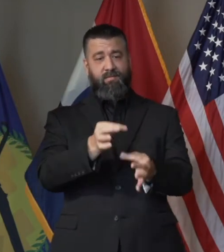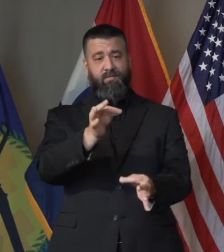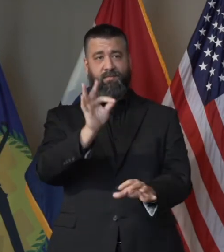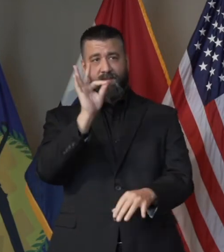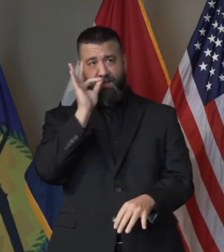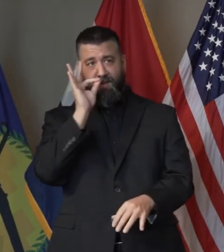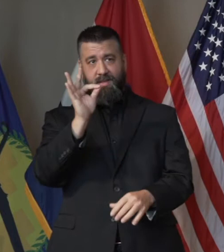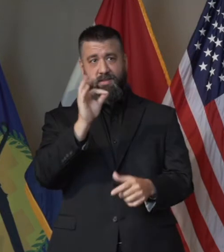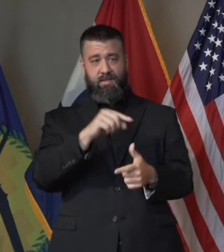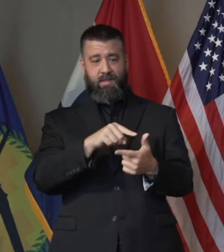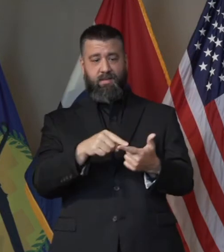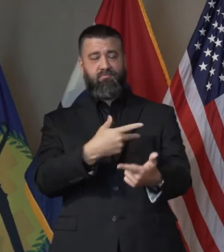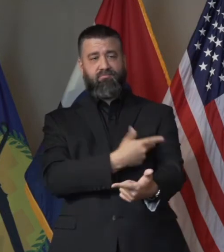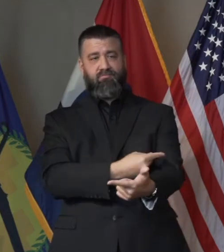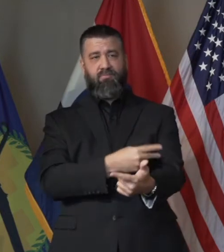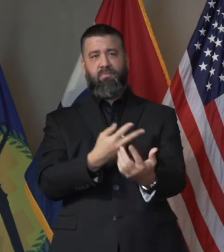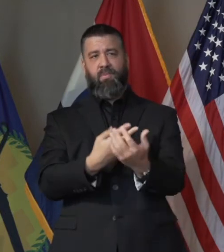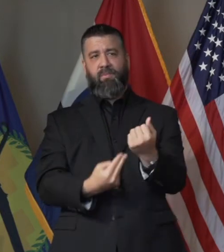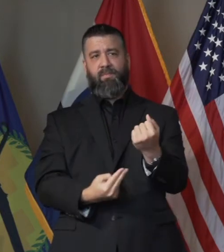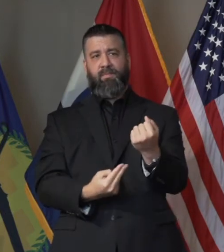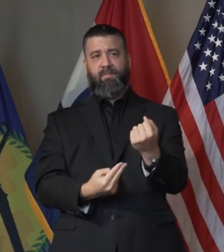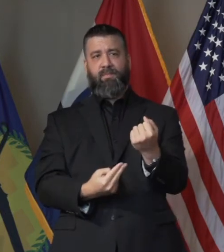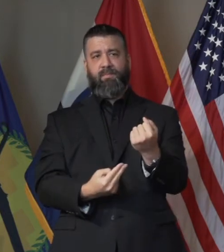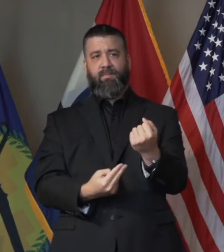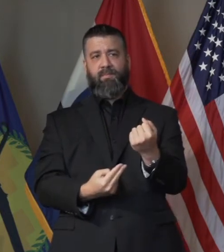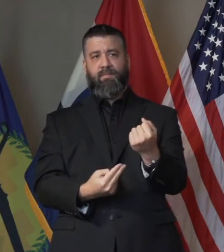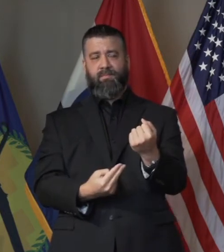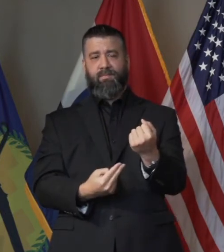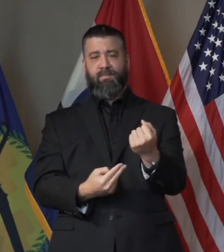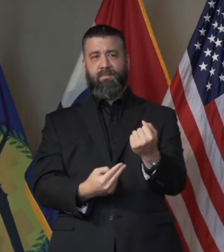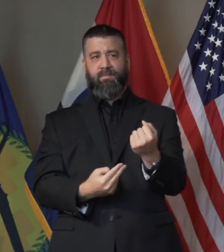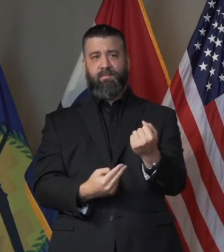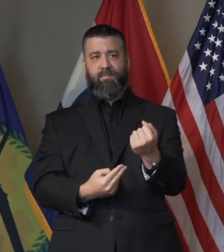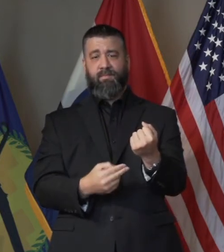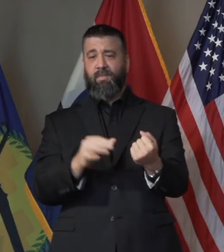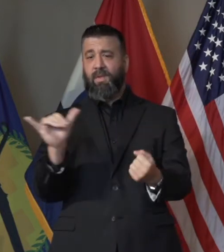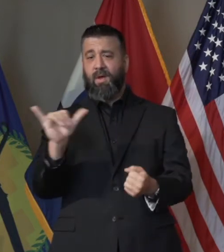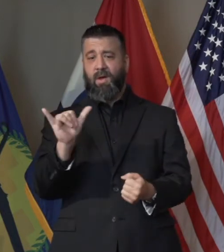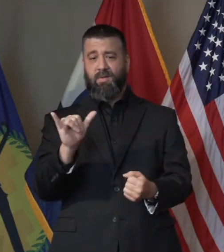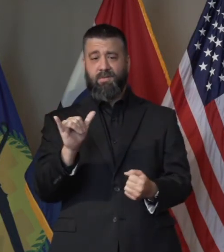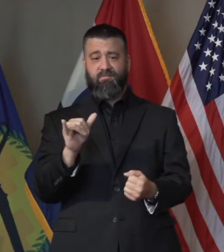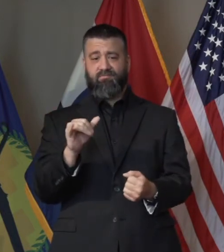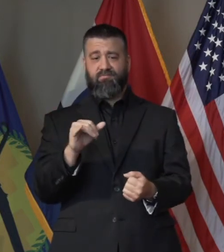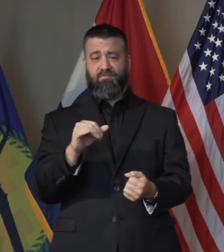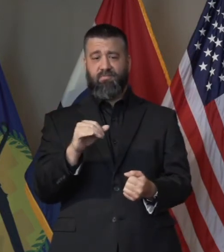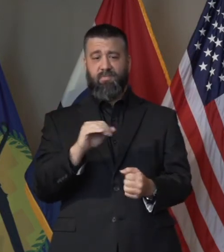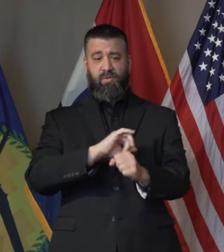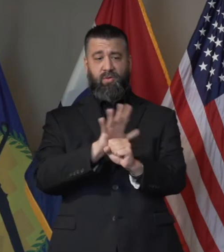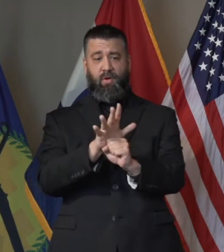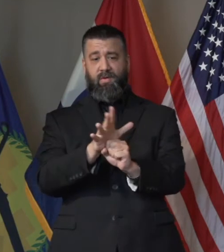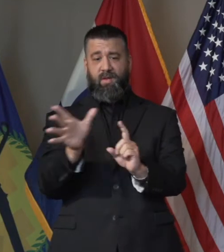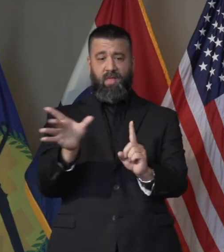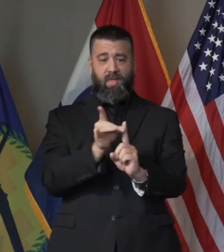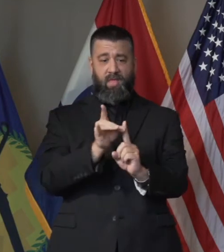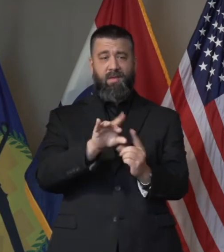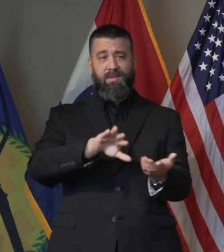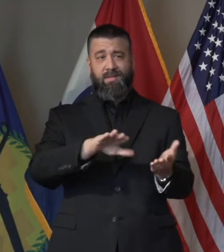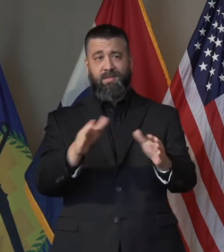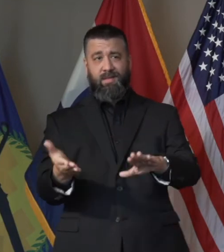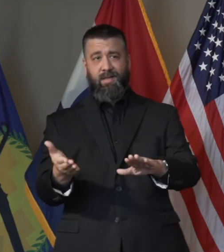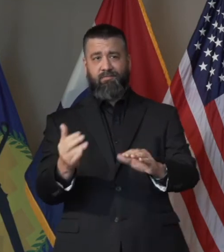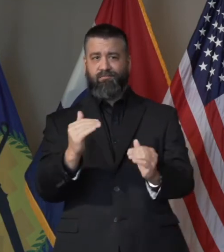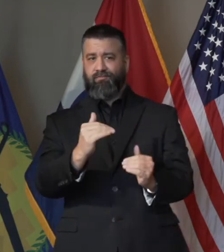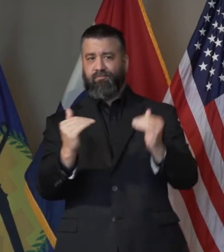tests. This disparity is also apparent in higher COVID-19 death rates among Black residents compared to white